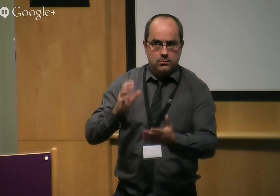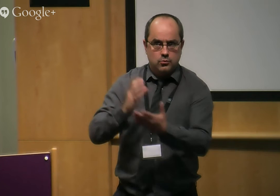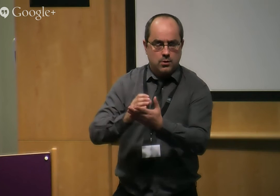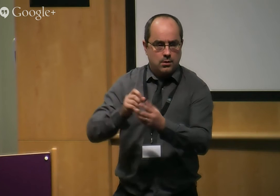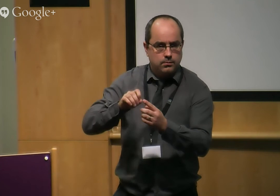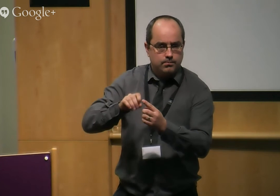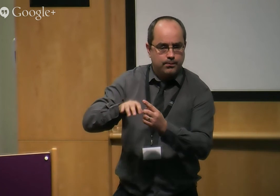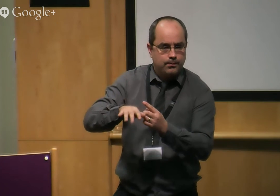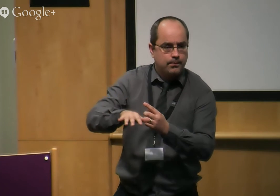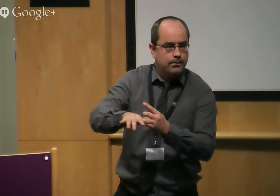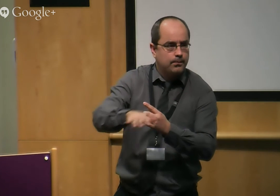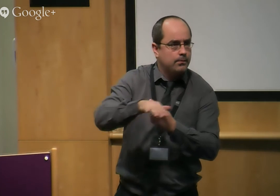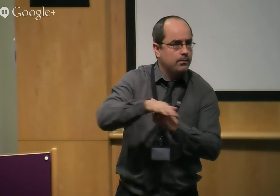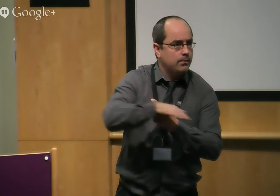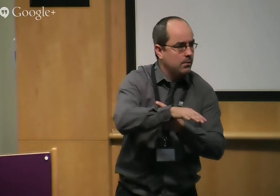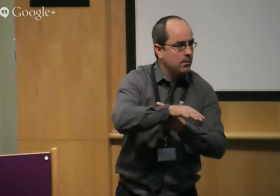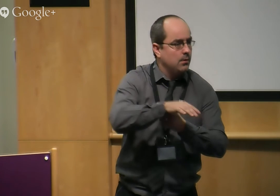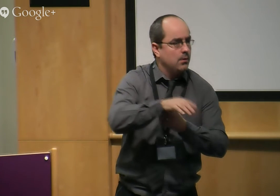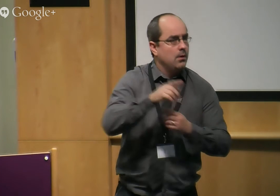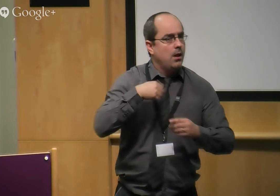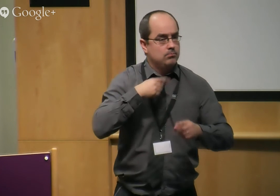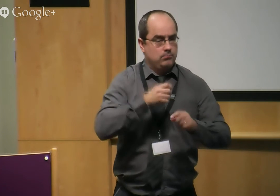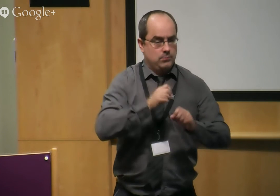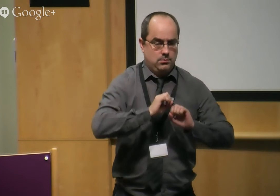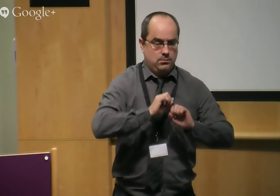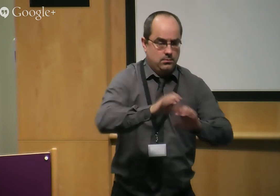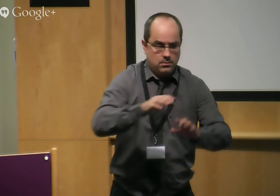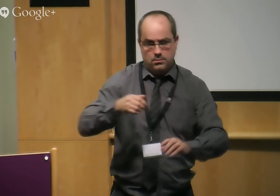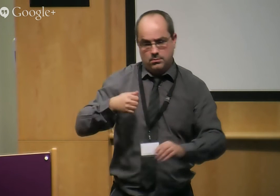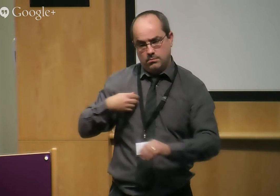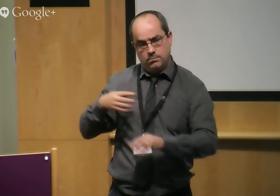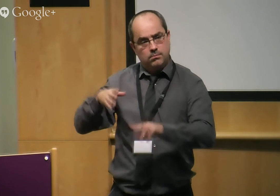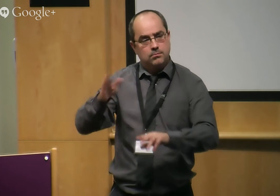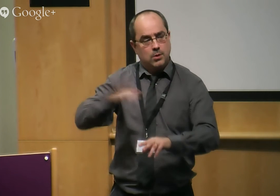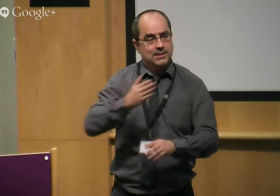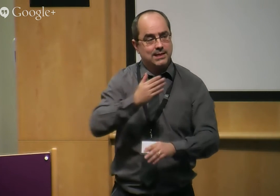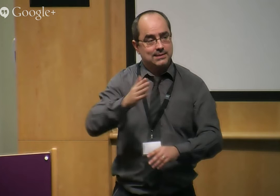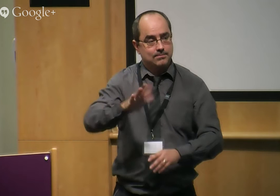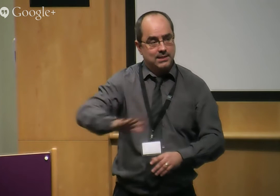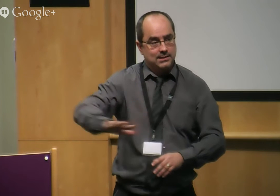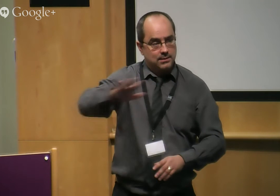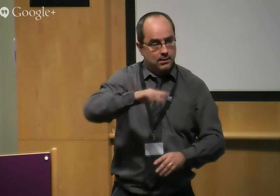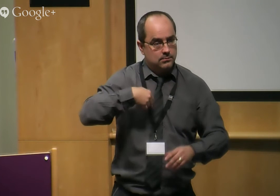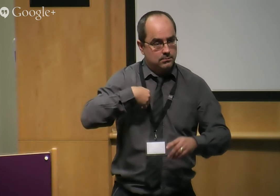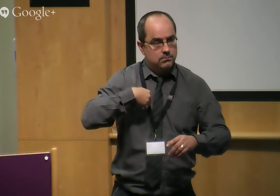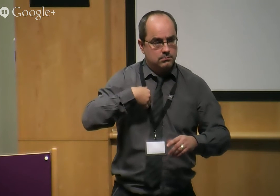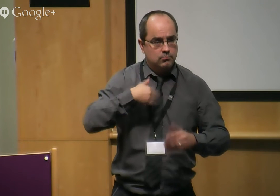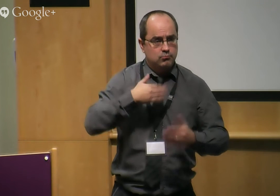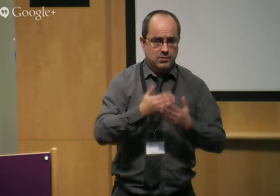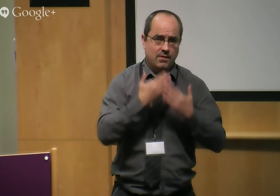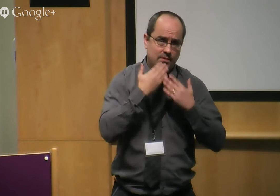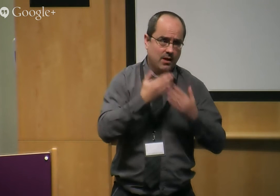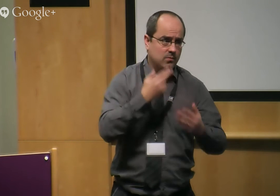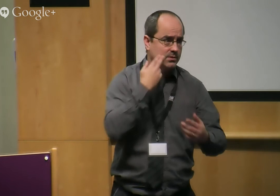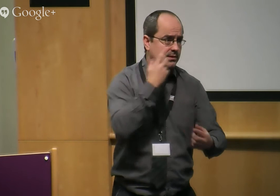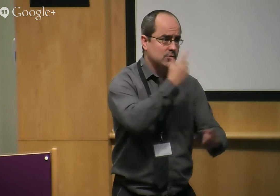afterwards? And what's the evidence of the effect that the Charter is having when it's being signed? Well, in the East Midlands area where